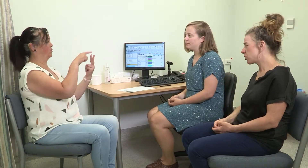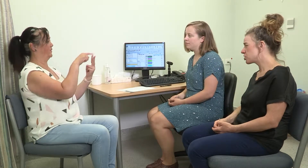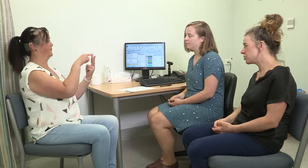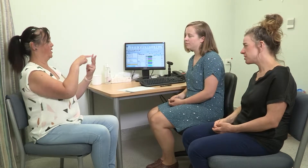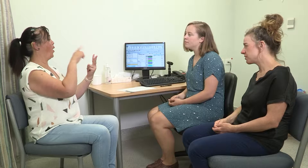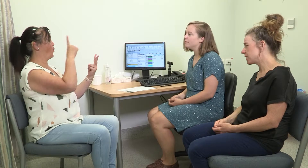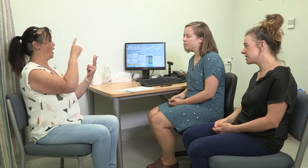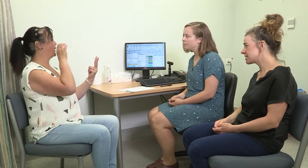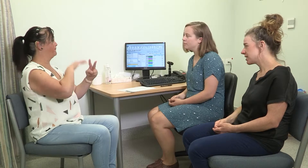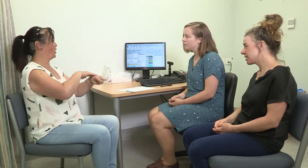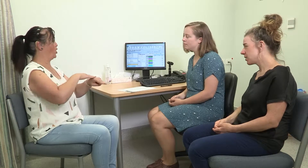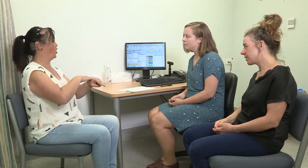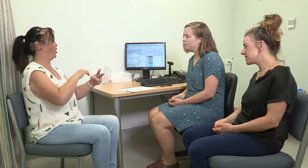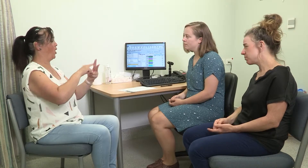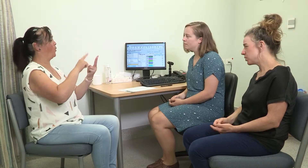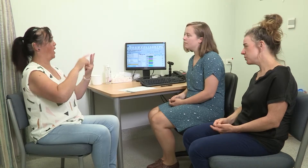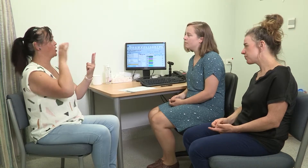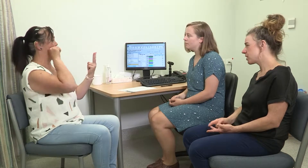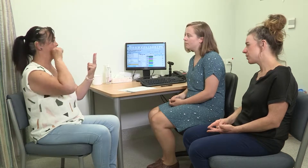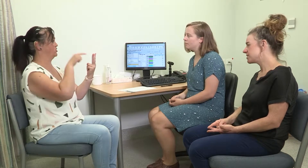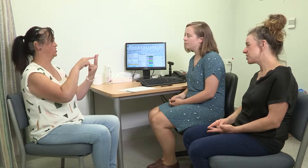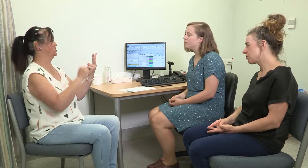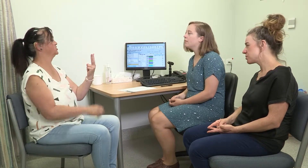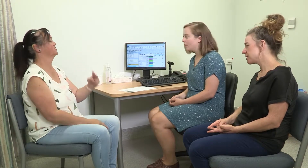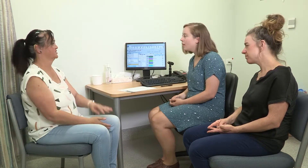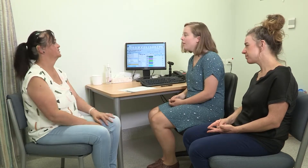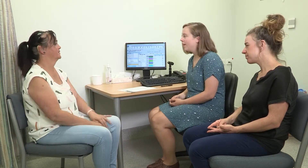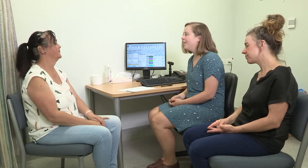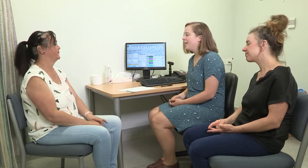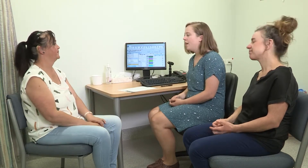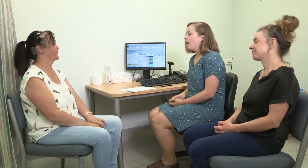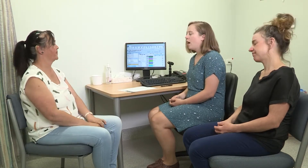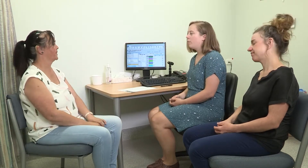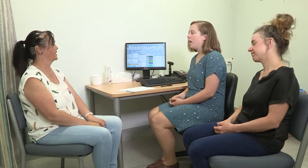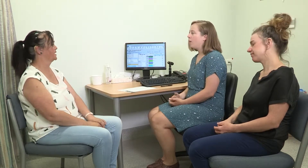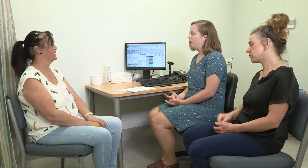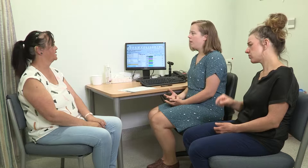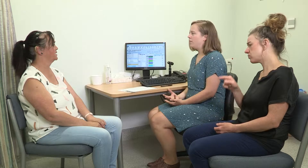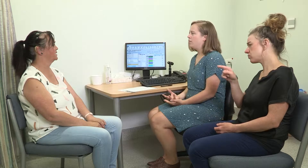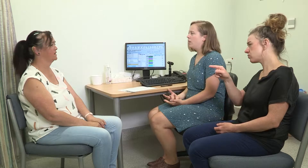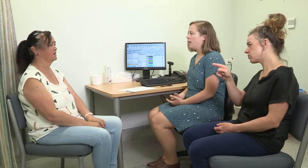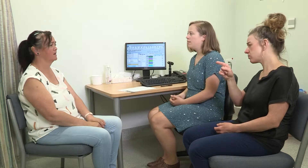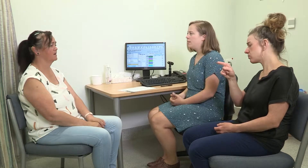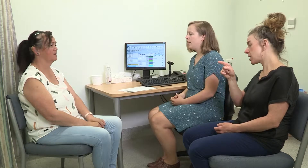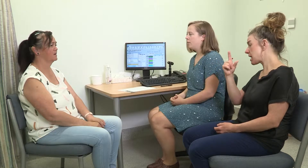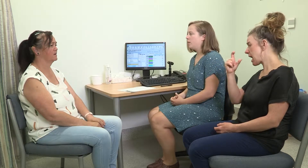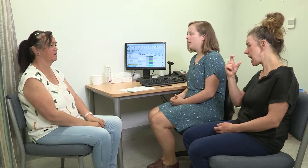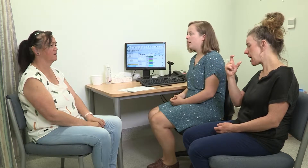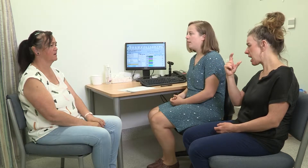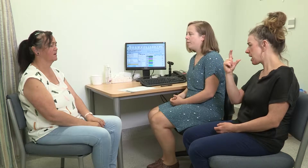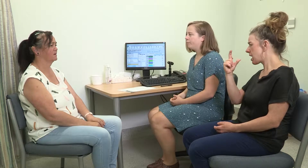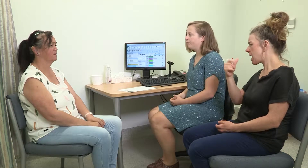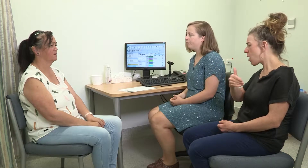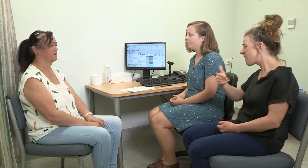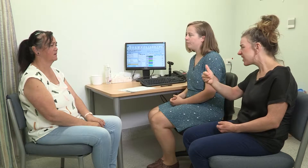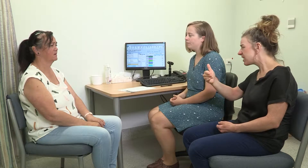Oh, I've got two different ones. One's the blue and one's the orange one. Okay. How many puffs of your inhalers do you take and when do you